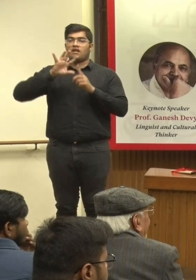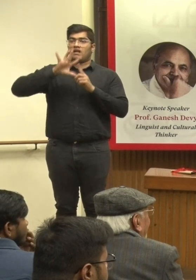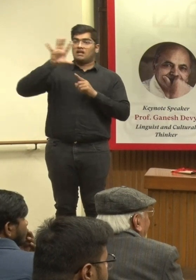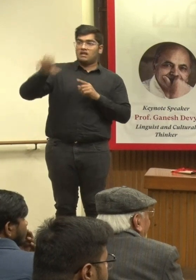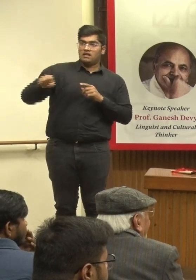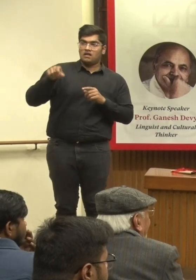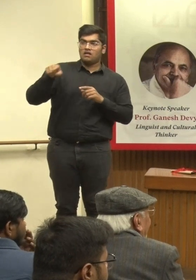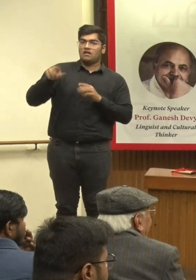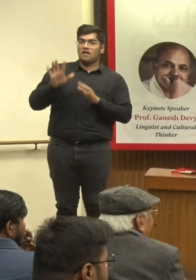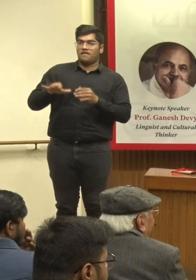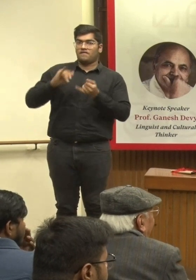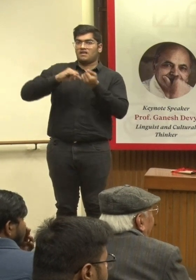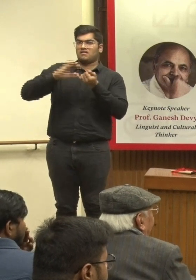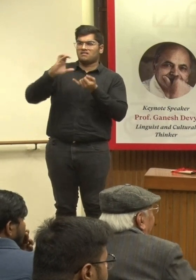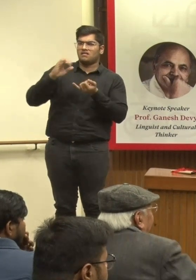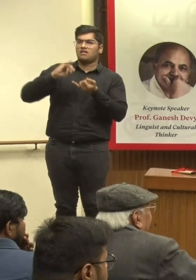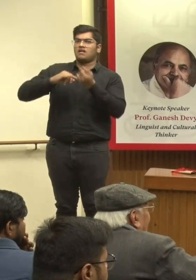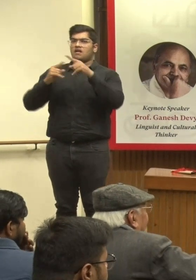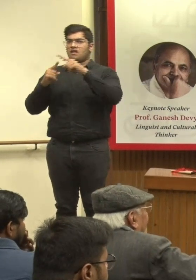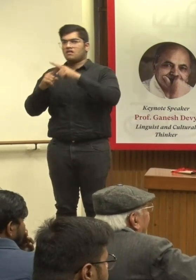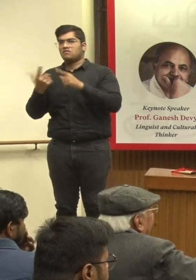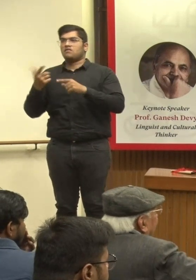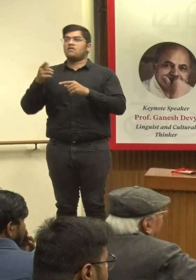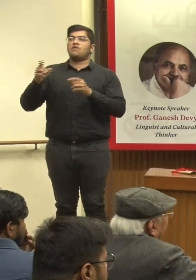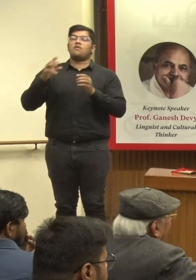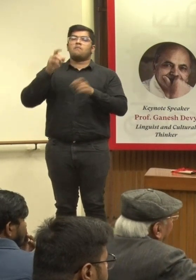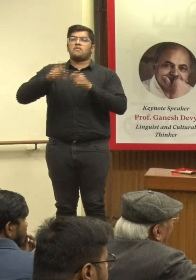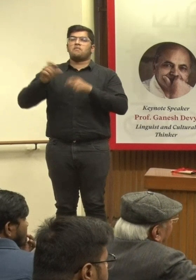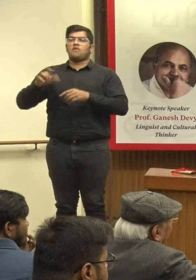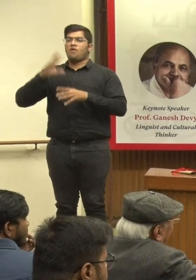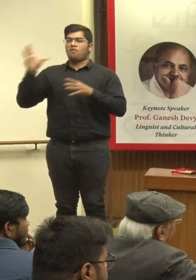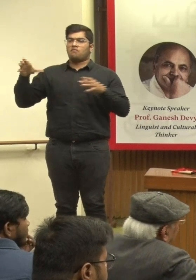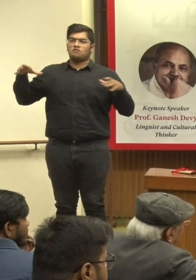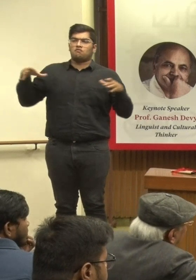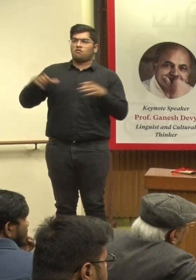belonging to one of these communities, they are mob lynched.